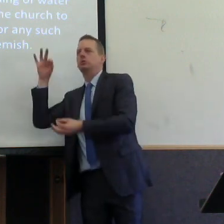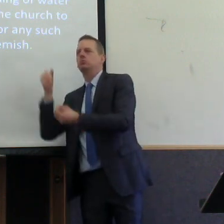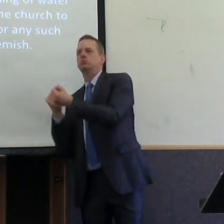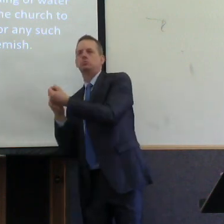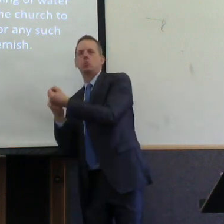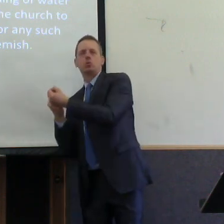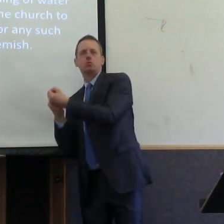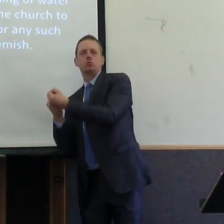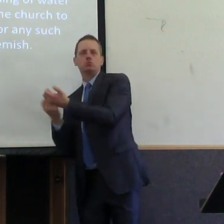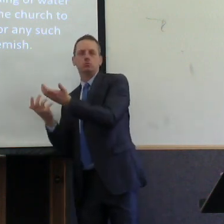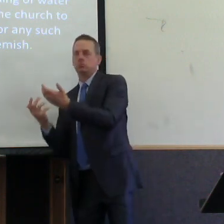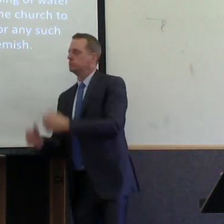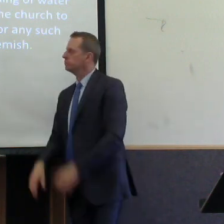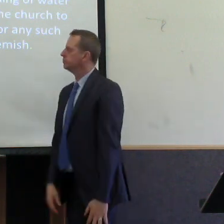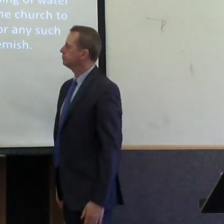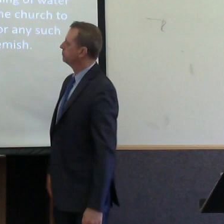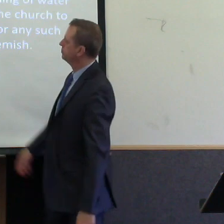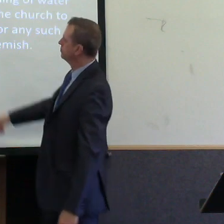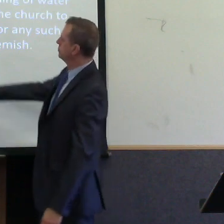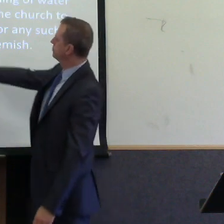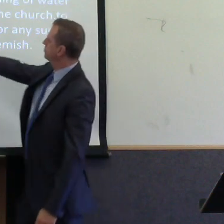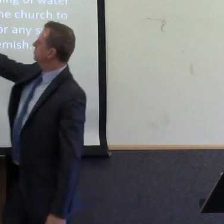the Bible. The Bible is spiritual.